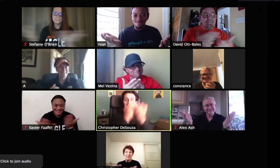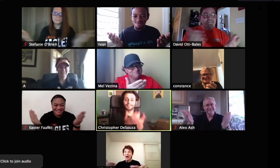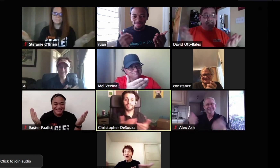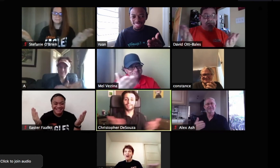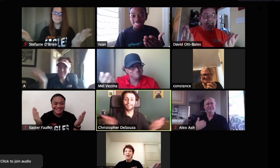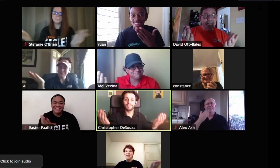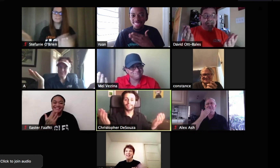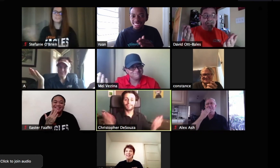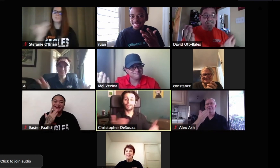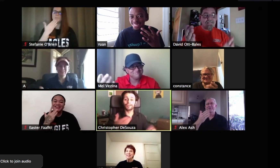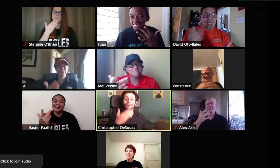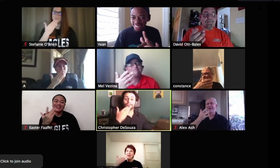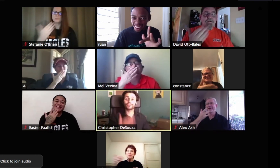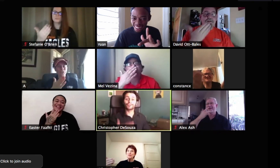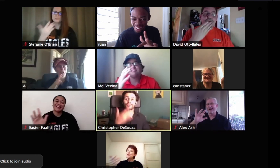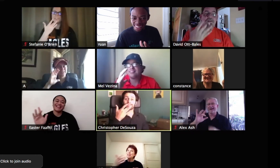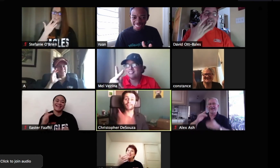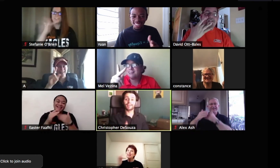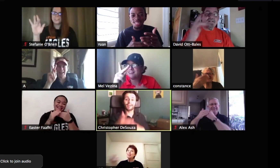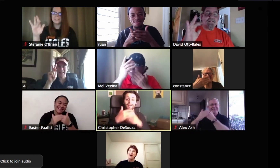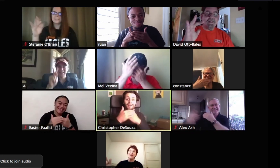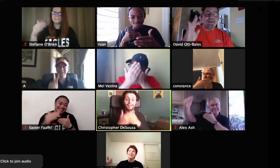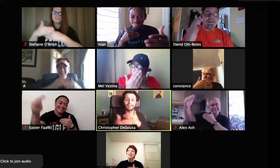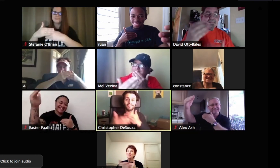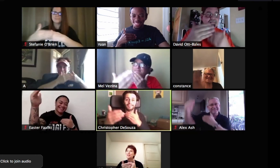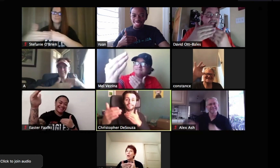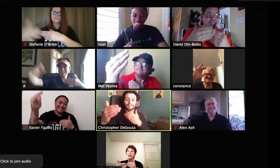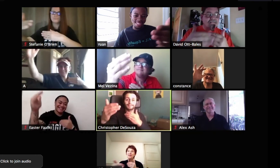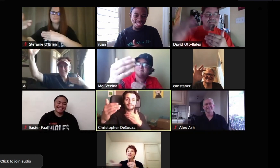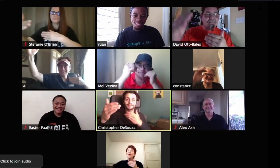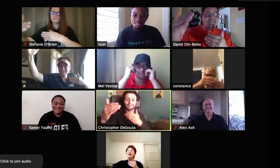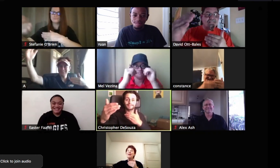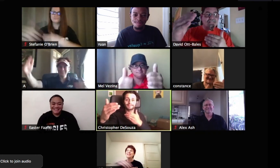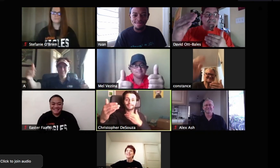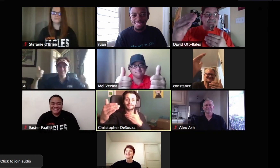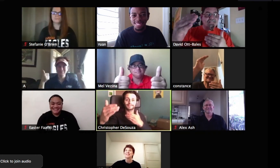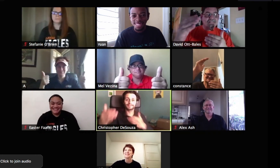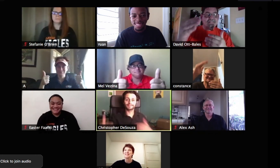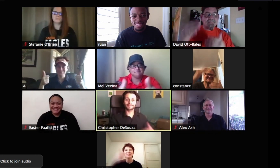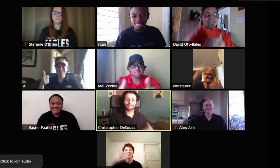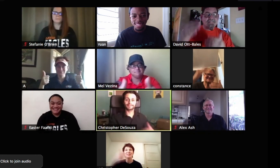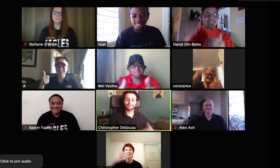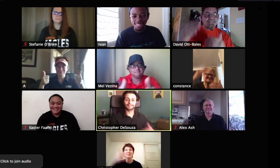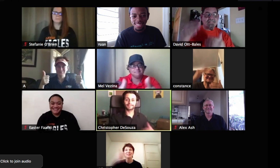Congratulations to you all. Good luck in the future.